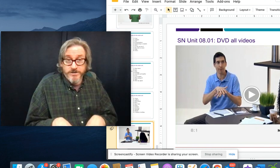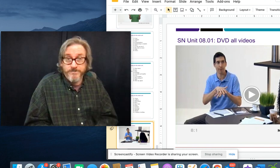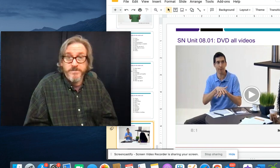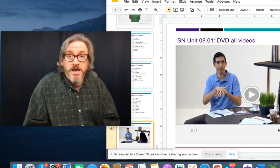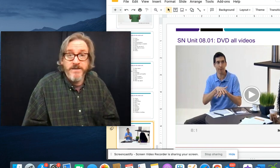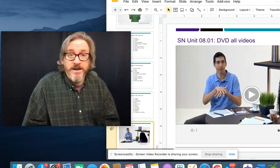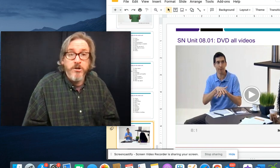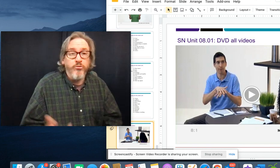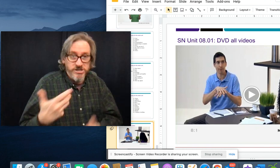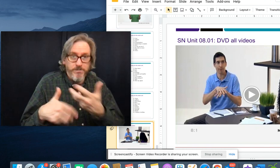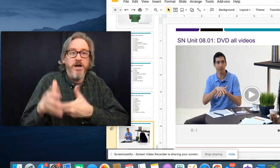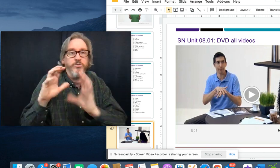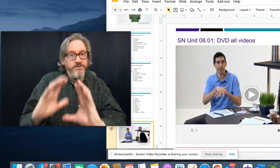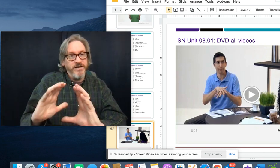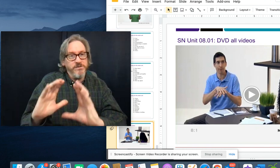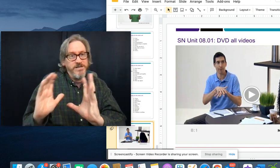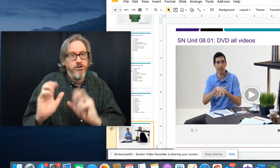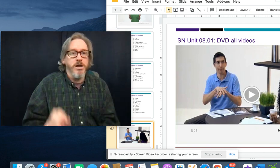can recommend,